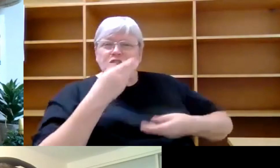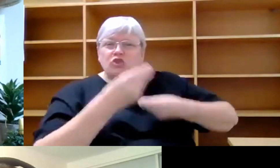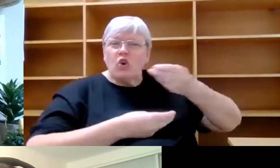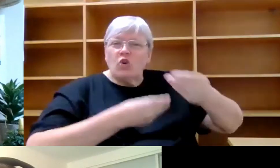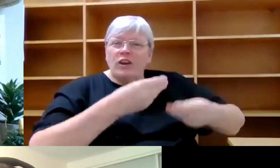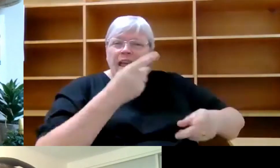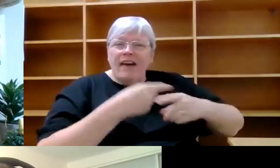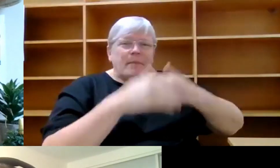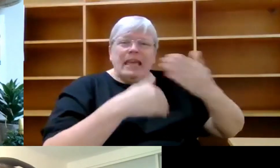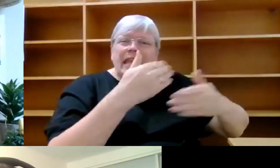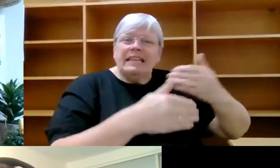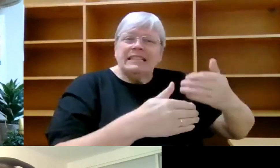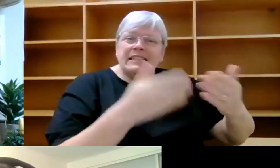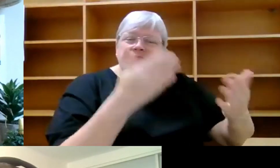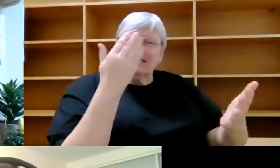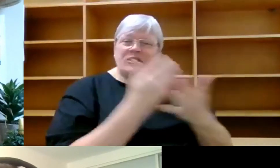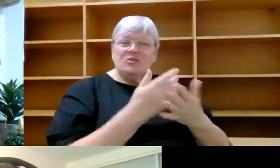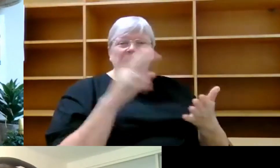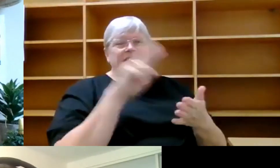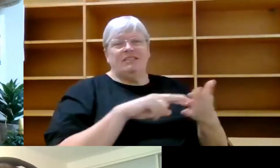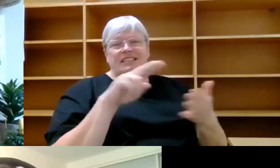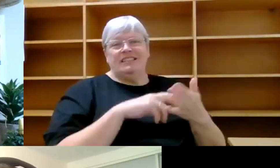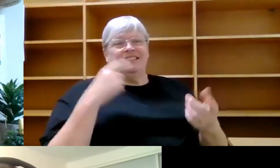it's like incredibly readable and compelling.